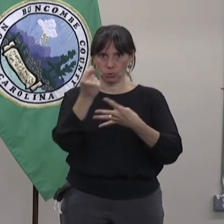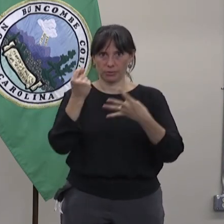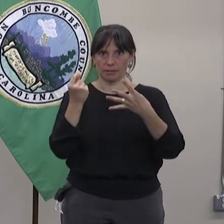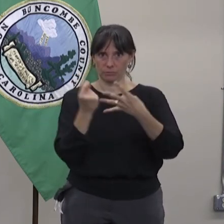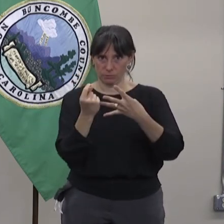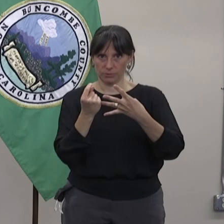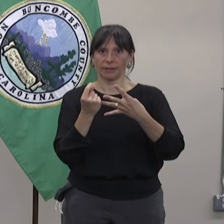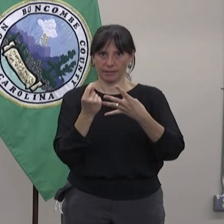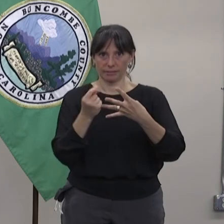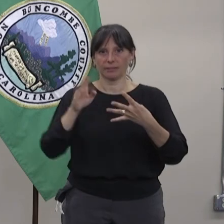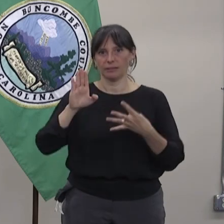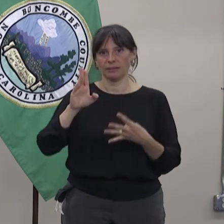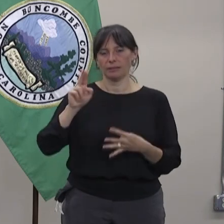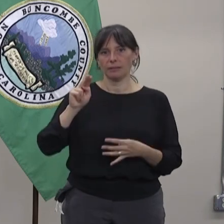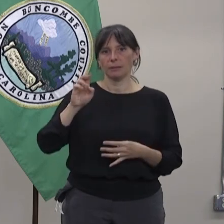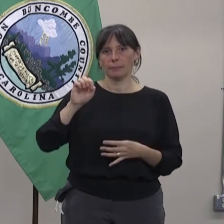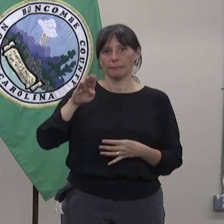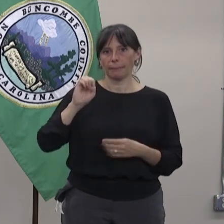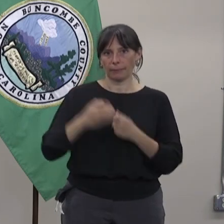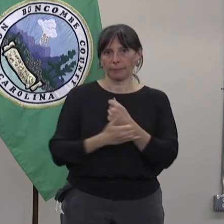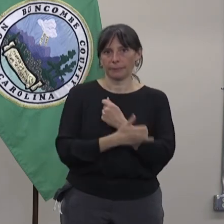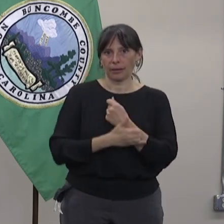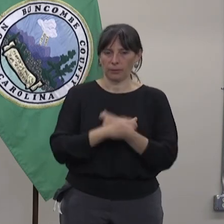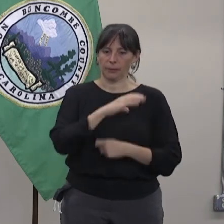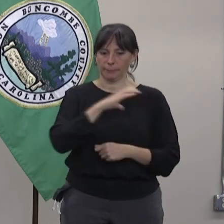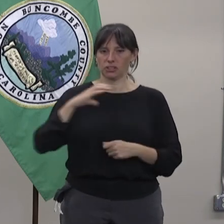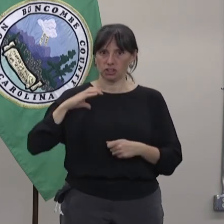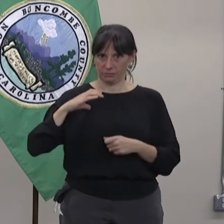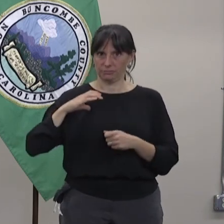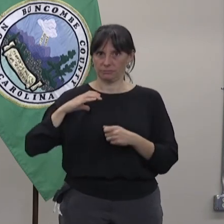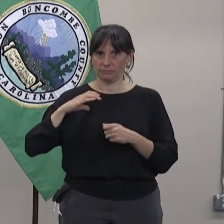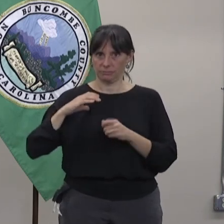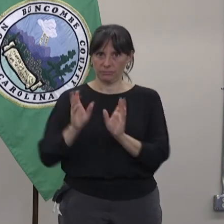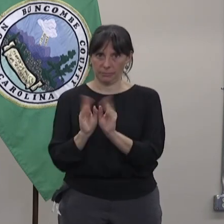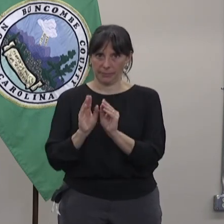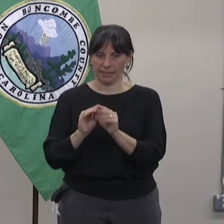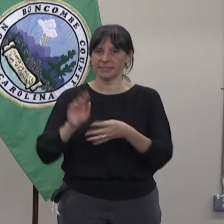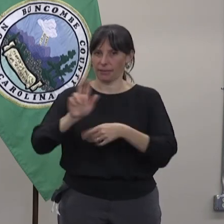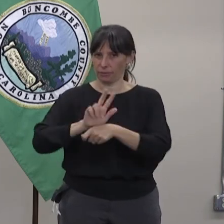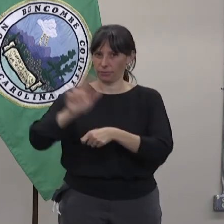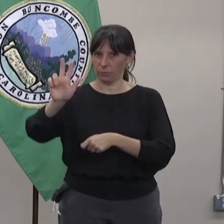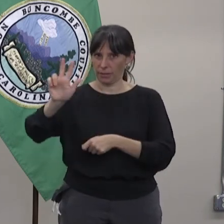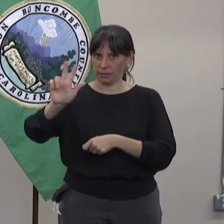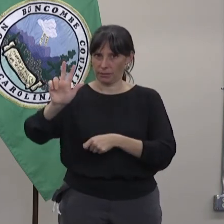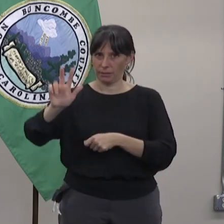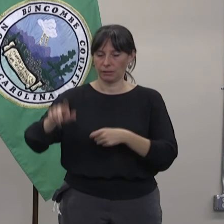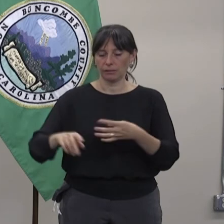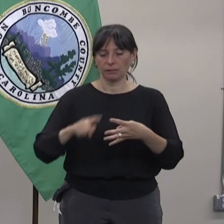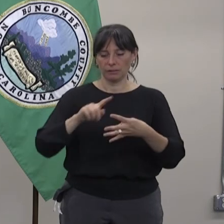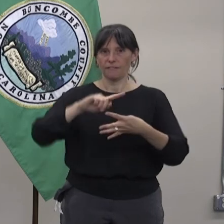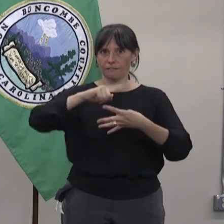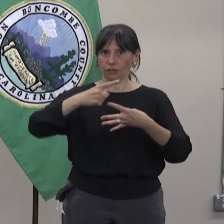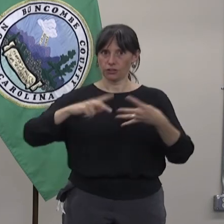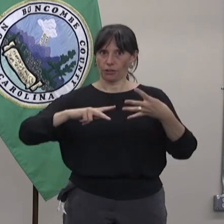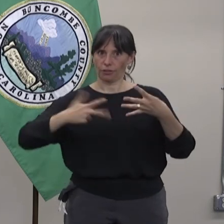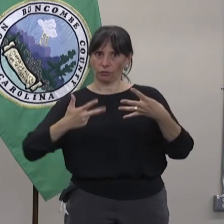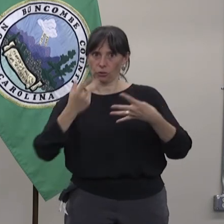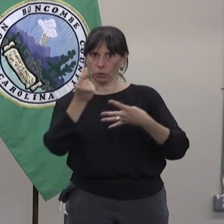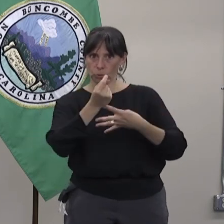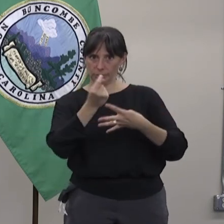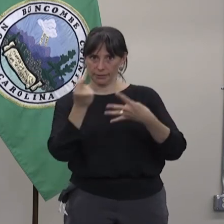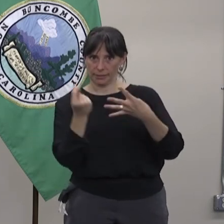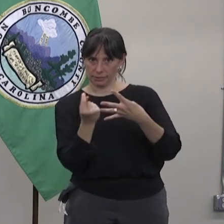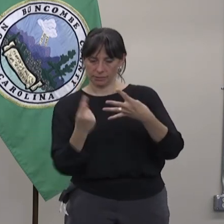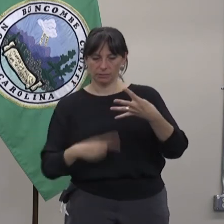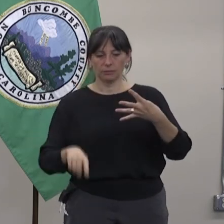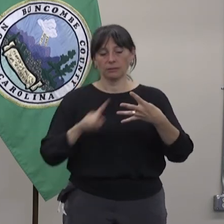every month at 3 p.m. On the off weeks, the Emergency Operations Center will provide